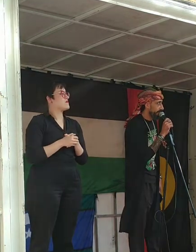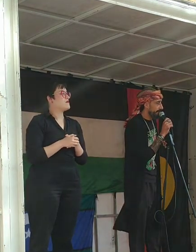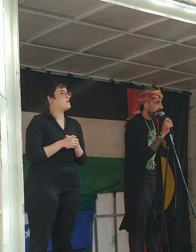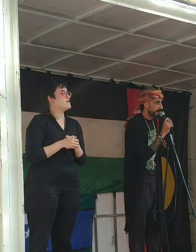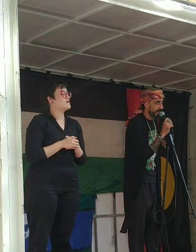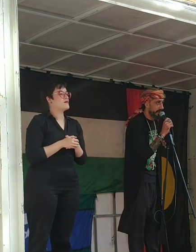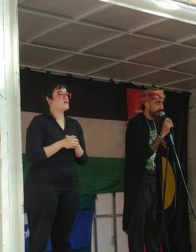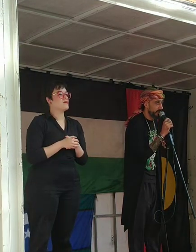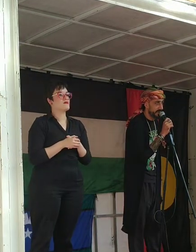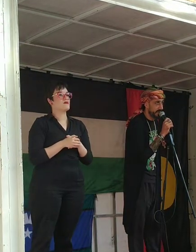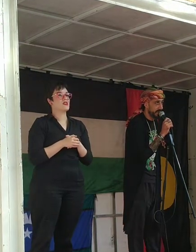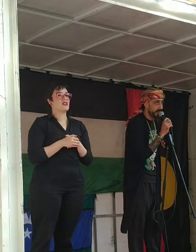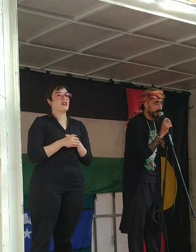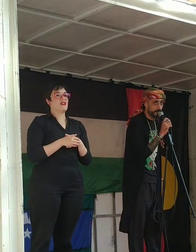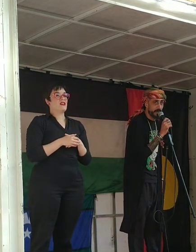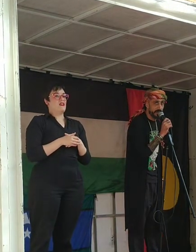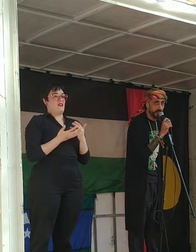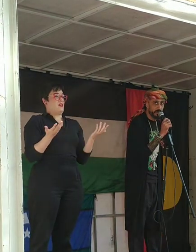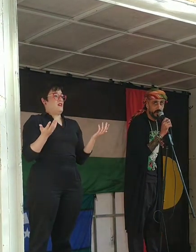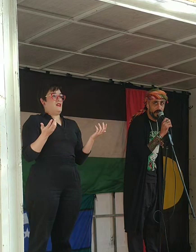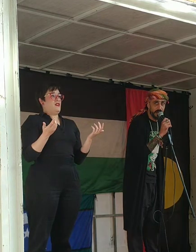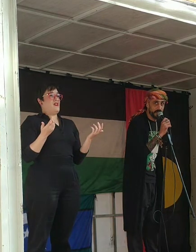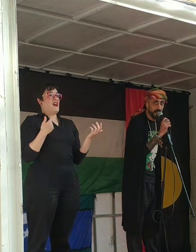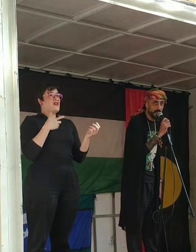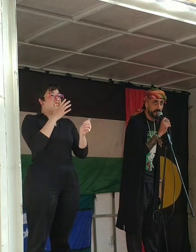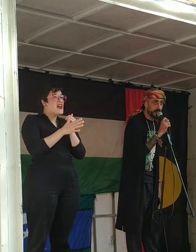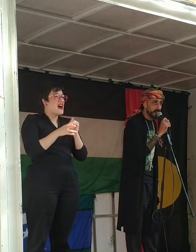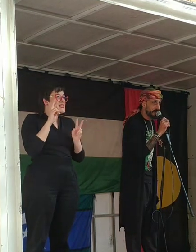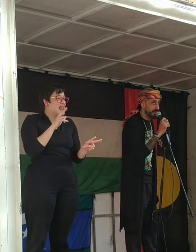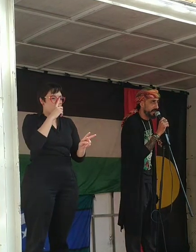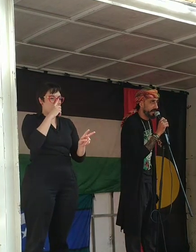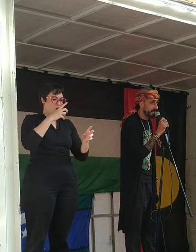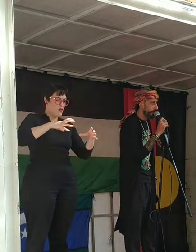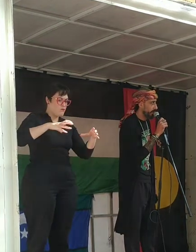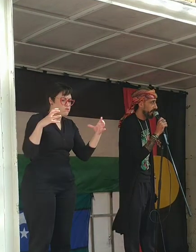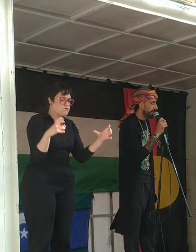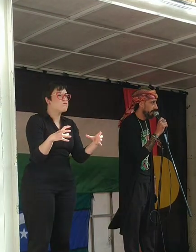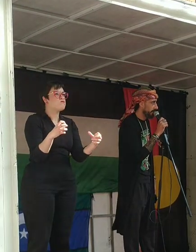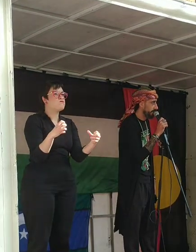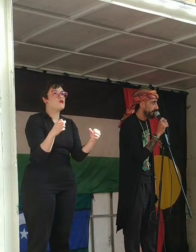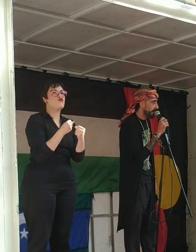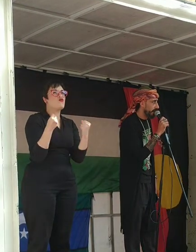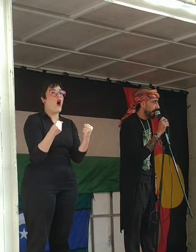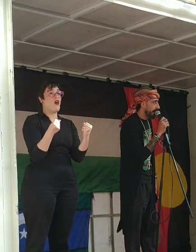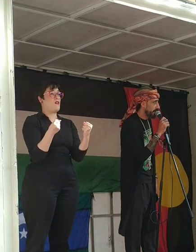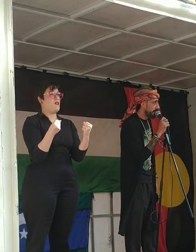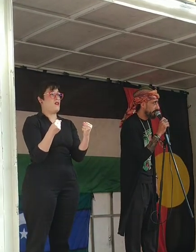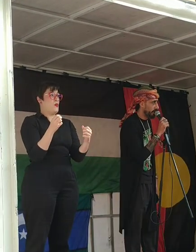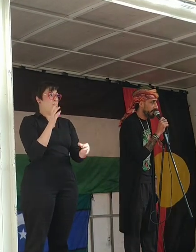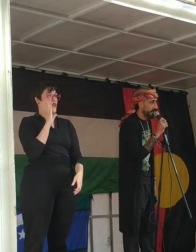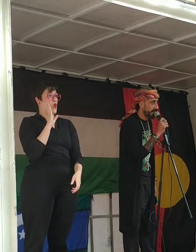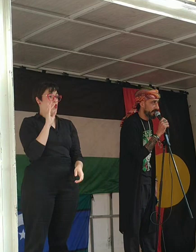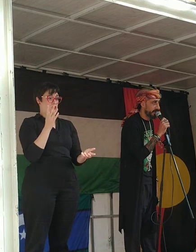I have never seen unity in this planet like I have seen in these days that we are living in.